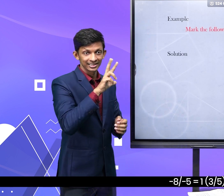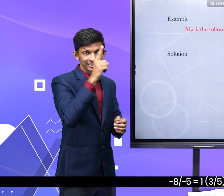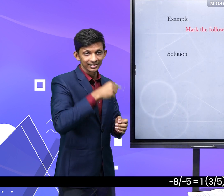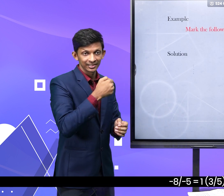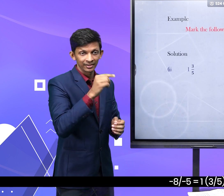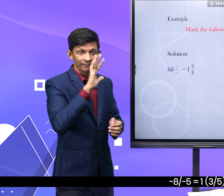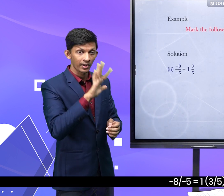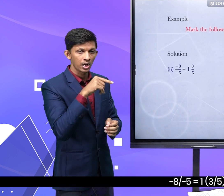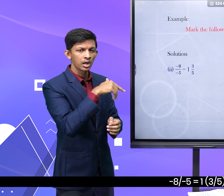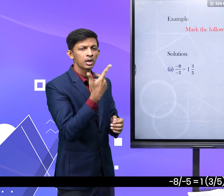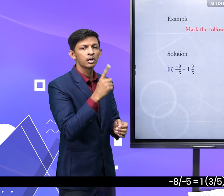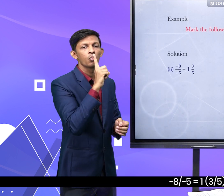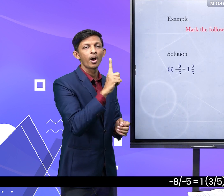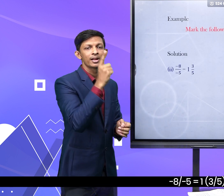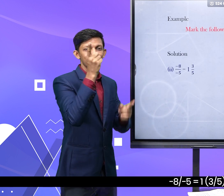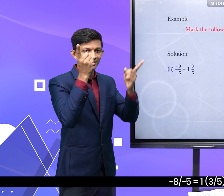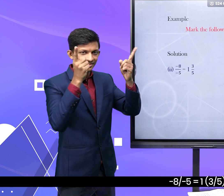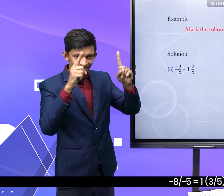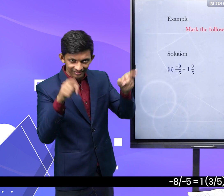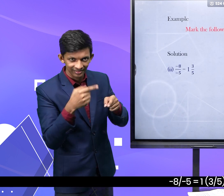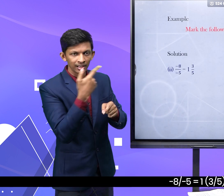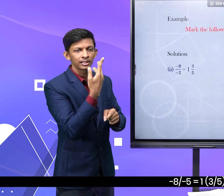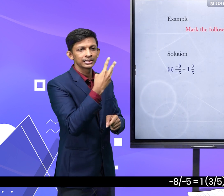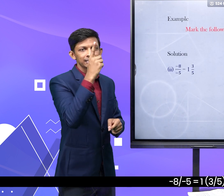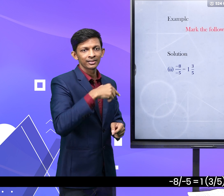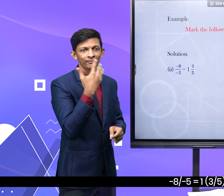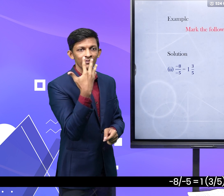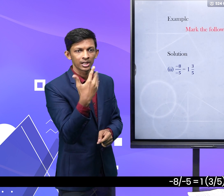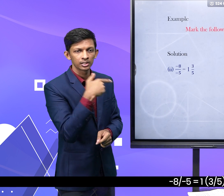Minus 8 by minus 5 is equal to 1 of 3 by 5.